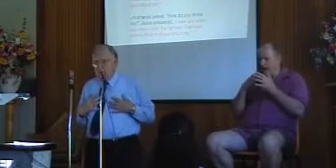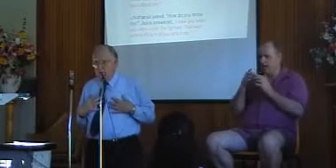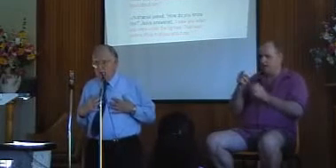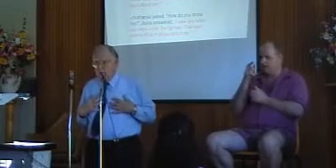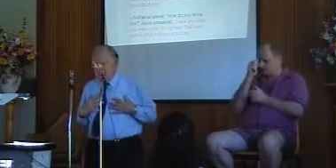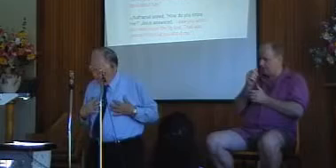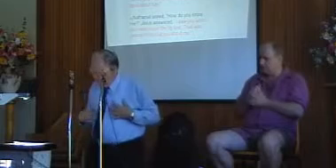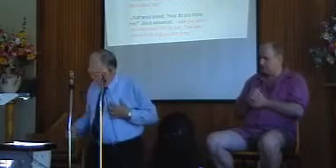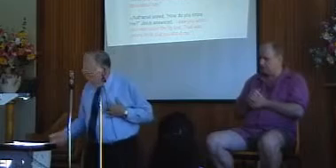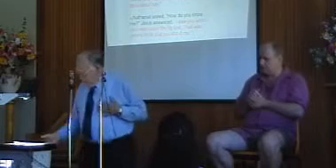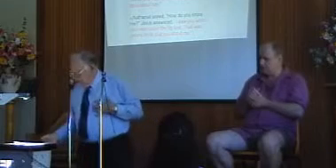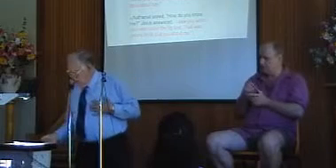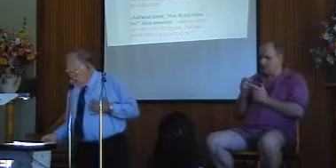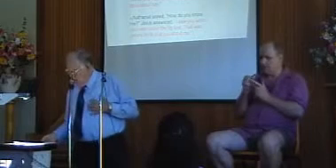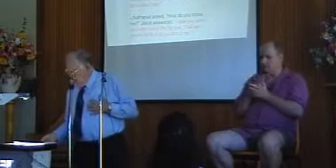and spoke to me.